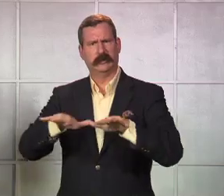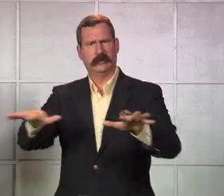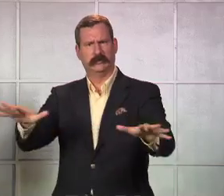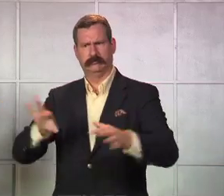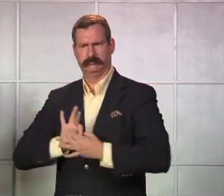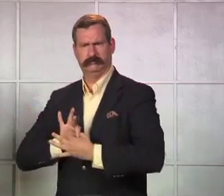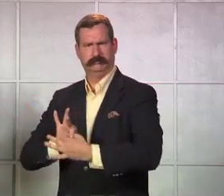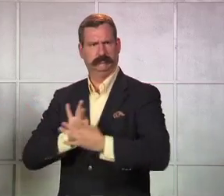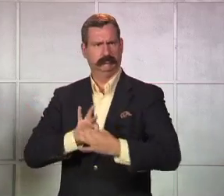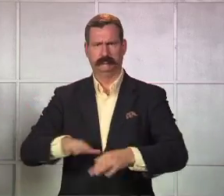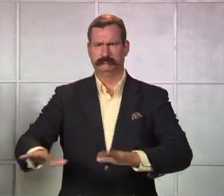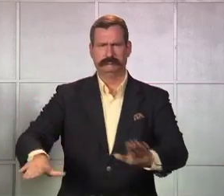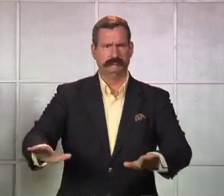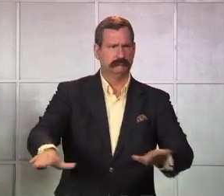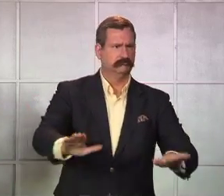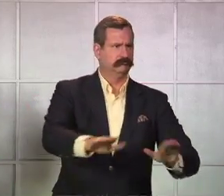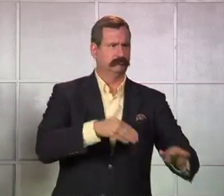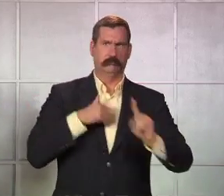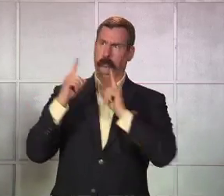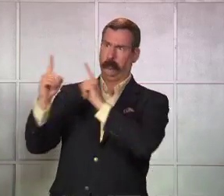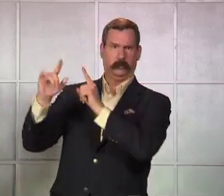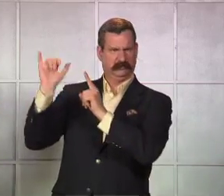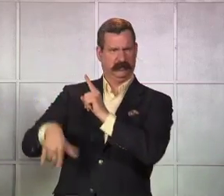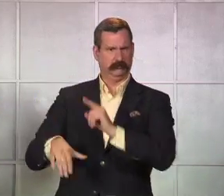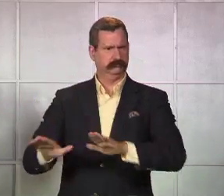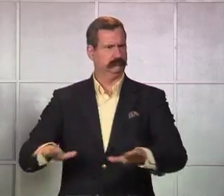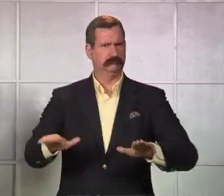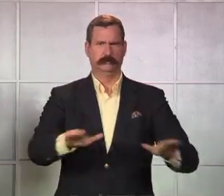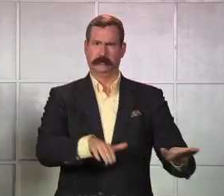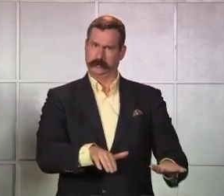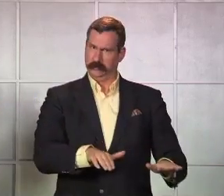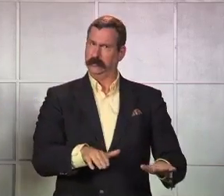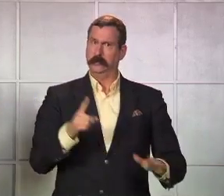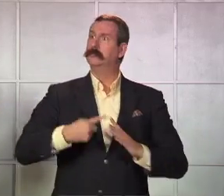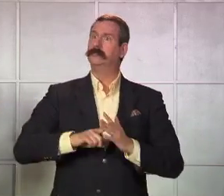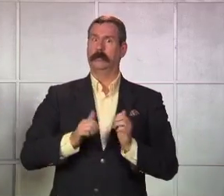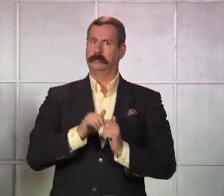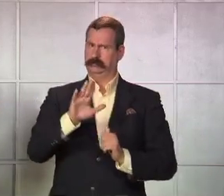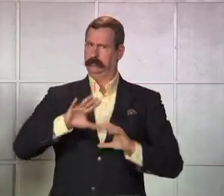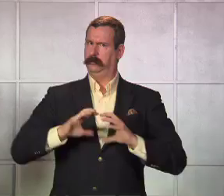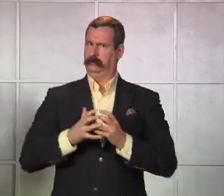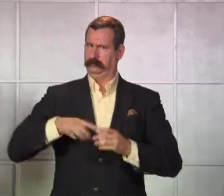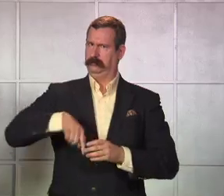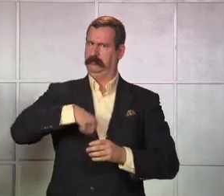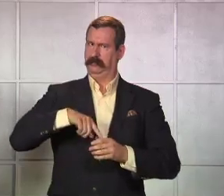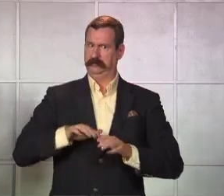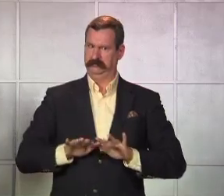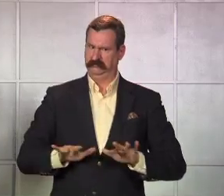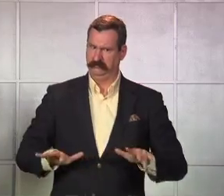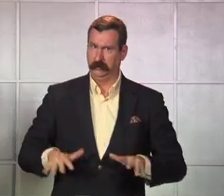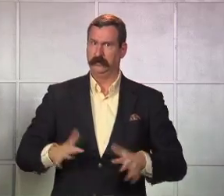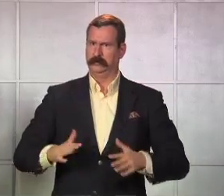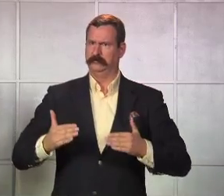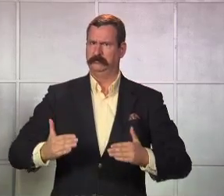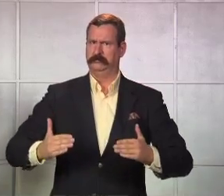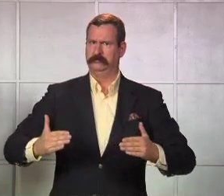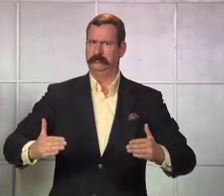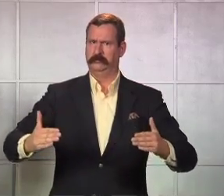in the same way, if you have a goal that you want to expand exponentially to a large group of people, start by establishing relationships. Build a